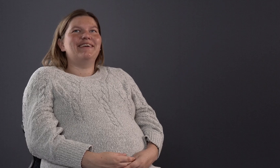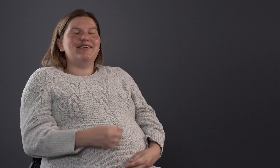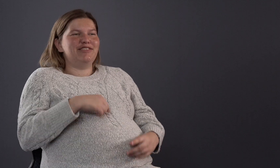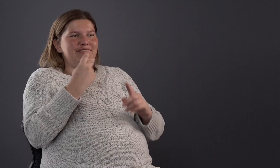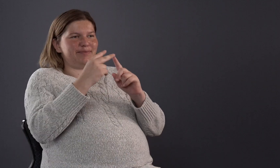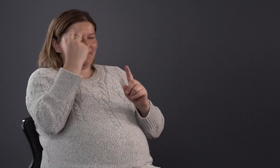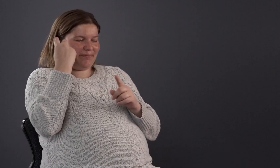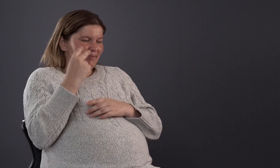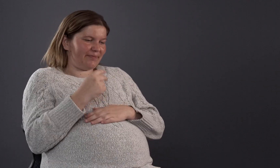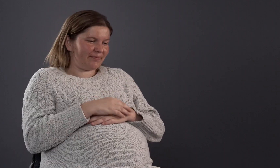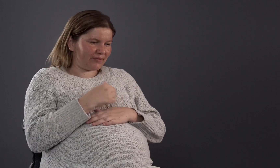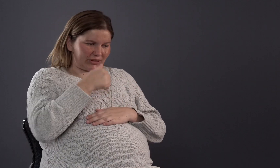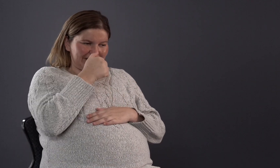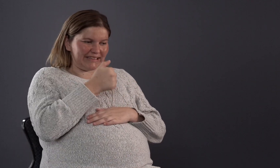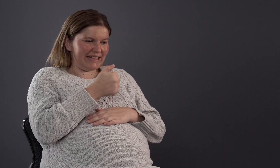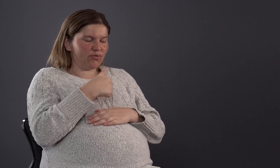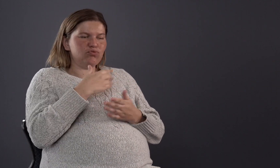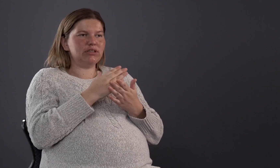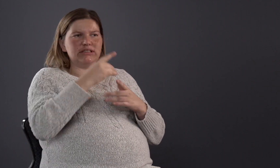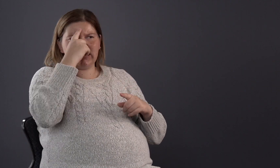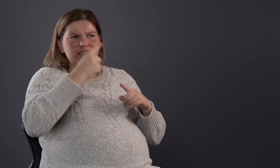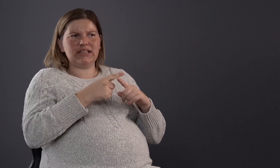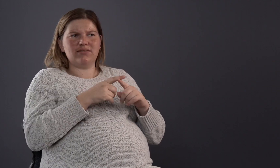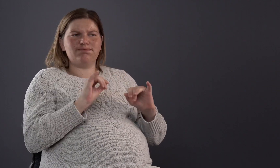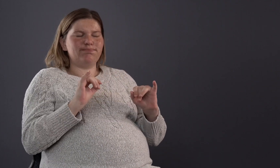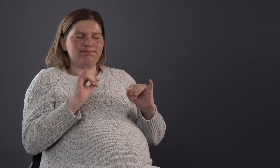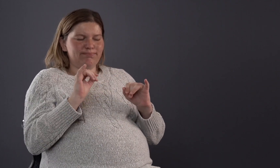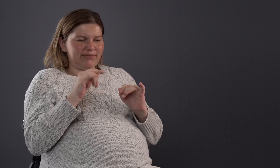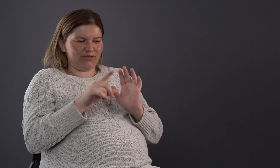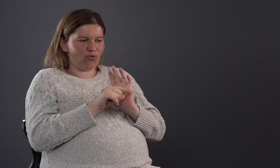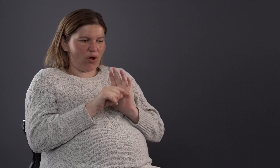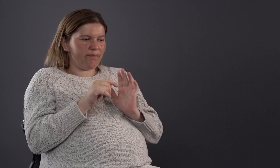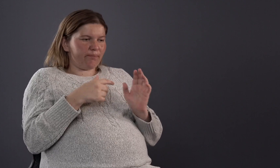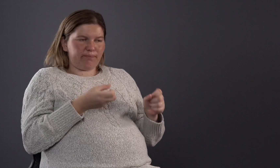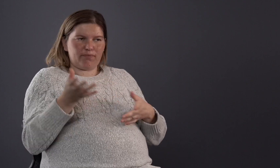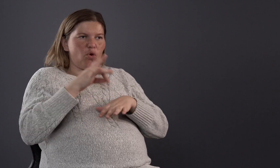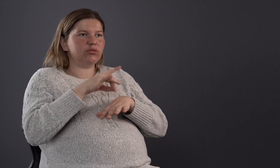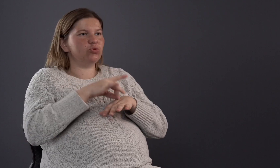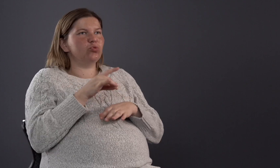I remember back when I was 16, I became extremely ill and was sent to hospital with pancreatitis.